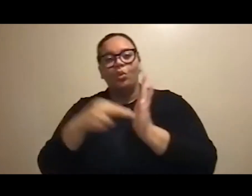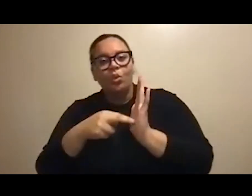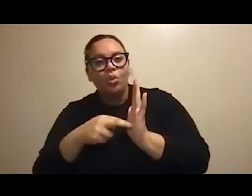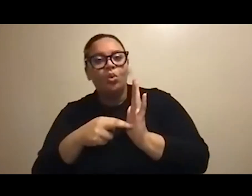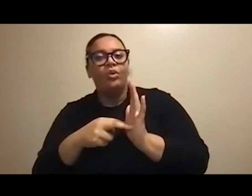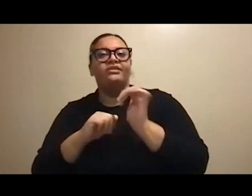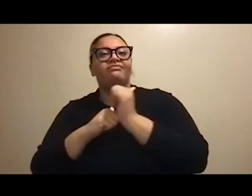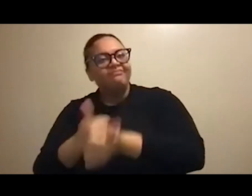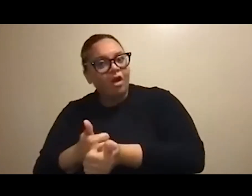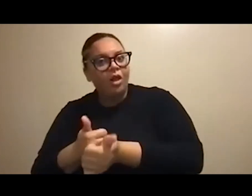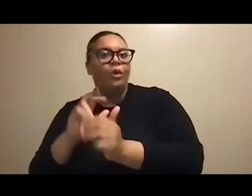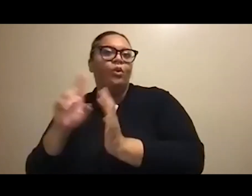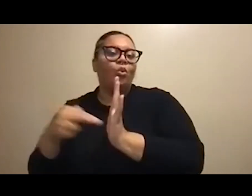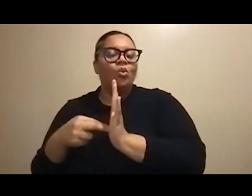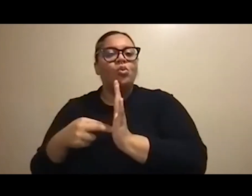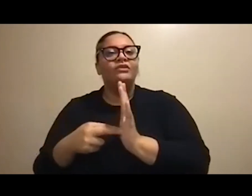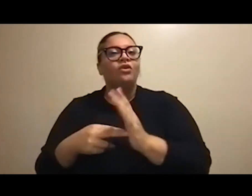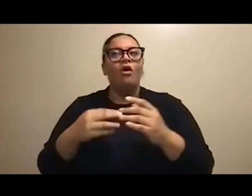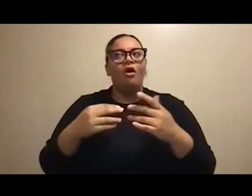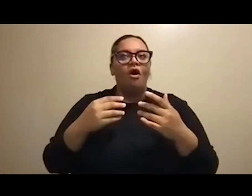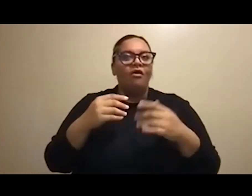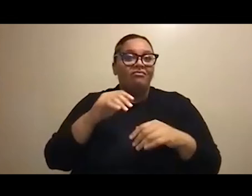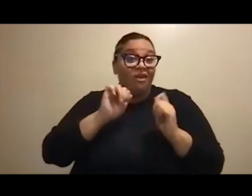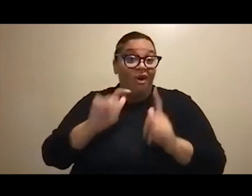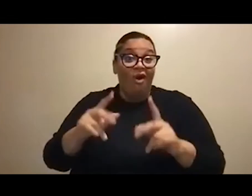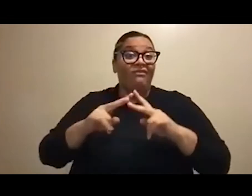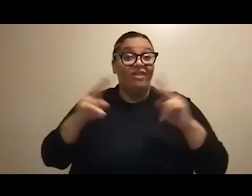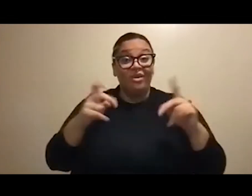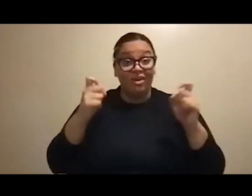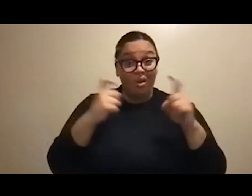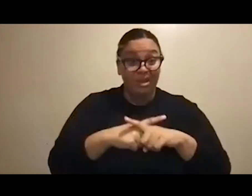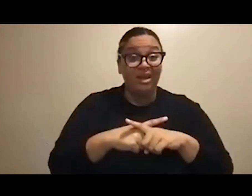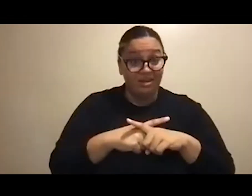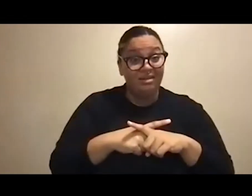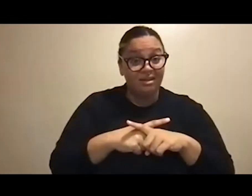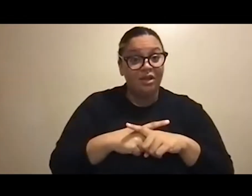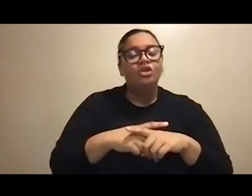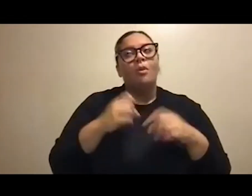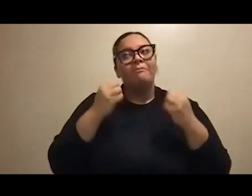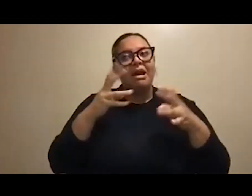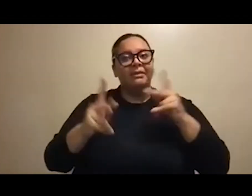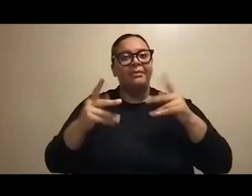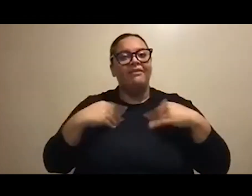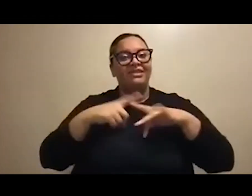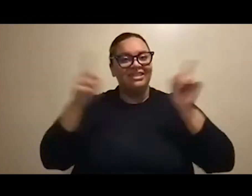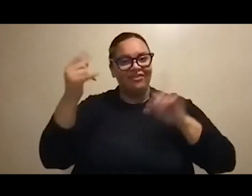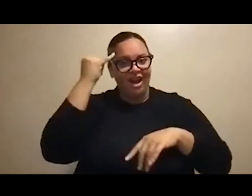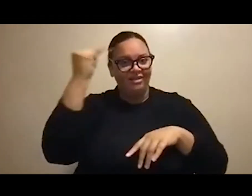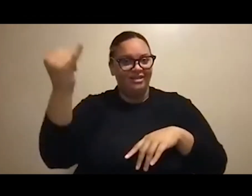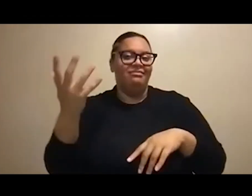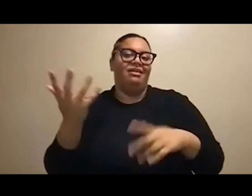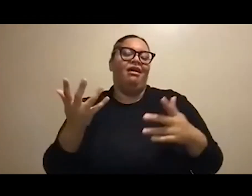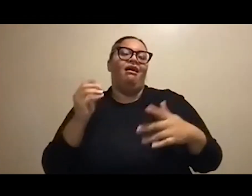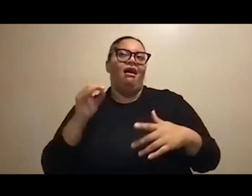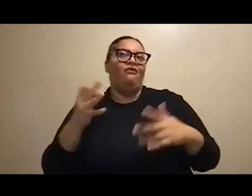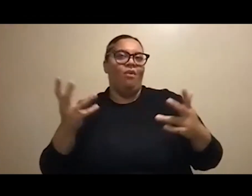fundamentally controversial and subject to debate. So a lot of people have different ideas about what is